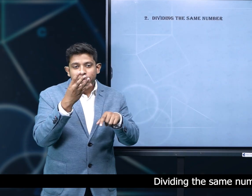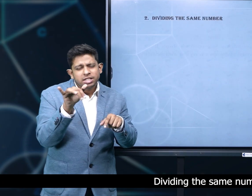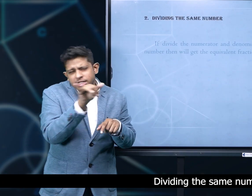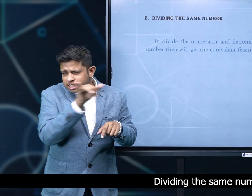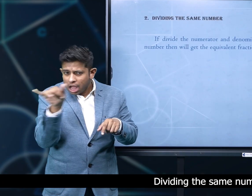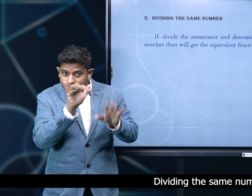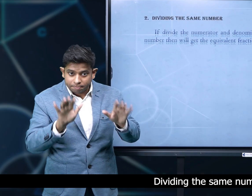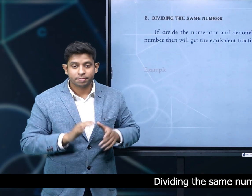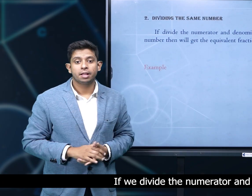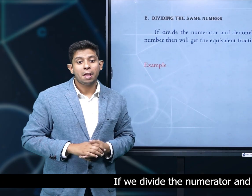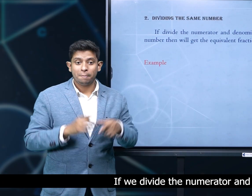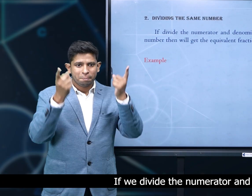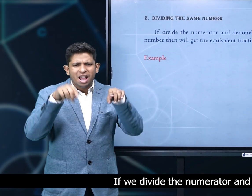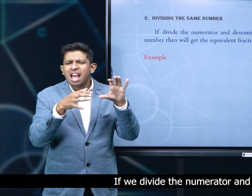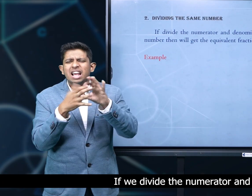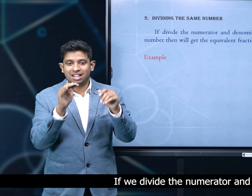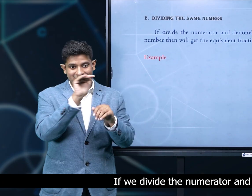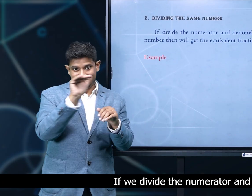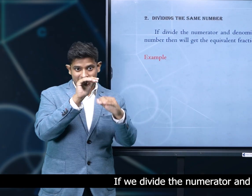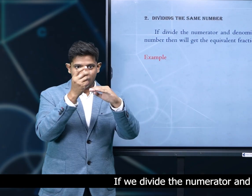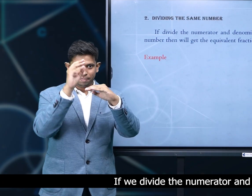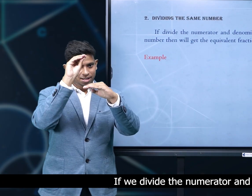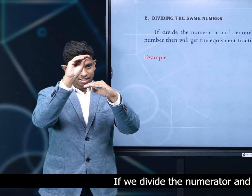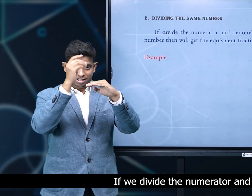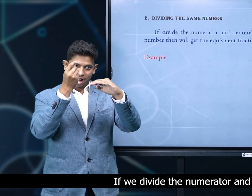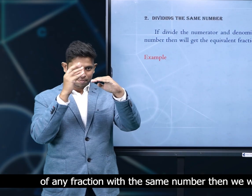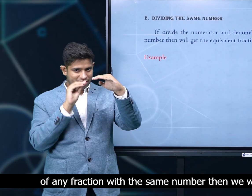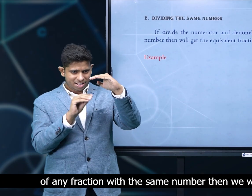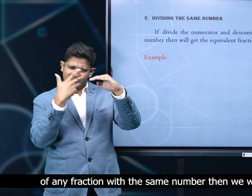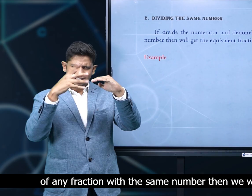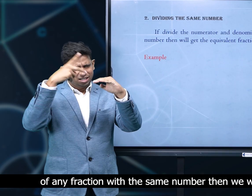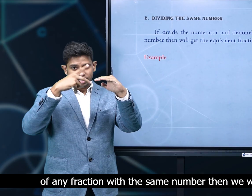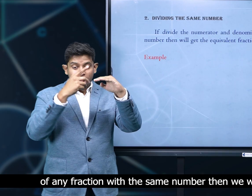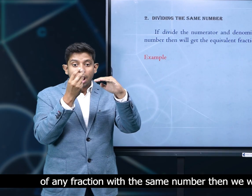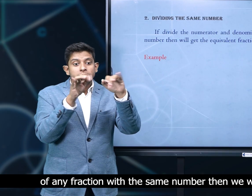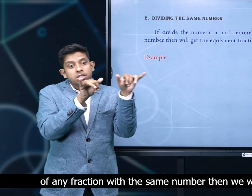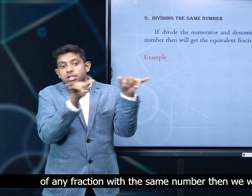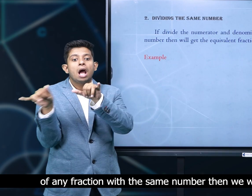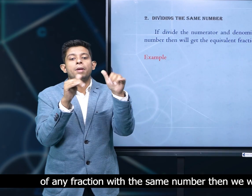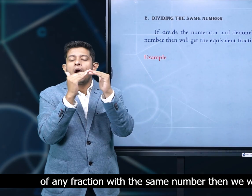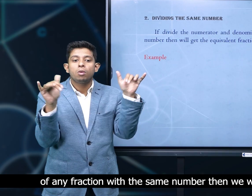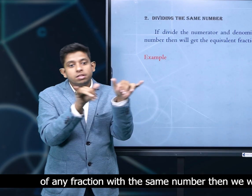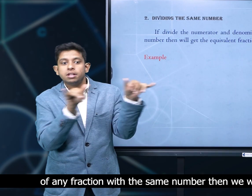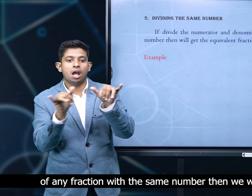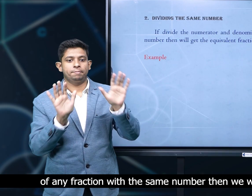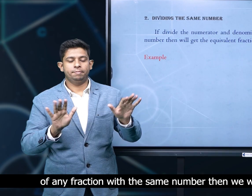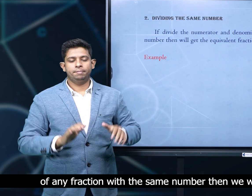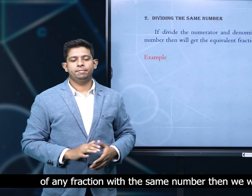Dividing the same number. If divide the numerator and denominator of any fraction with the same number, then we will get the equivalent